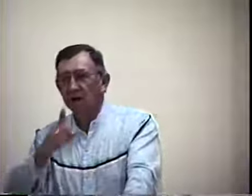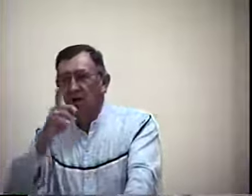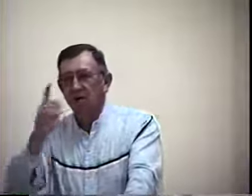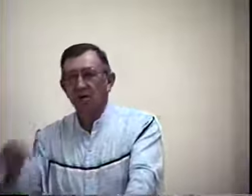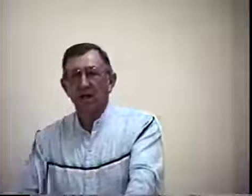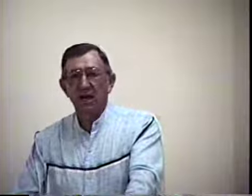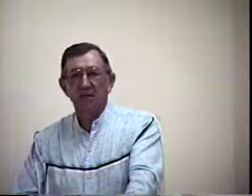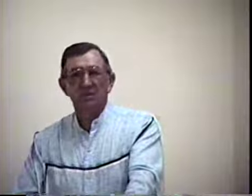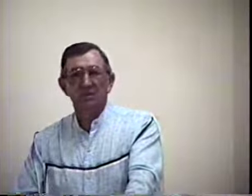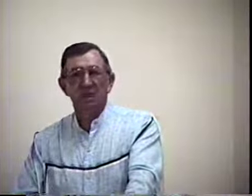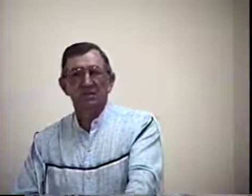talked to them and I asked them, I said,